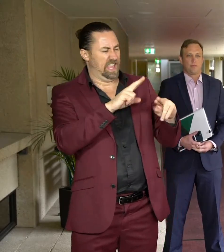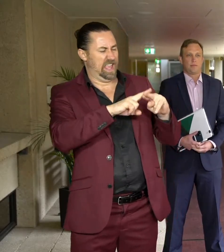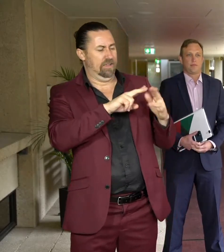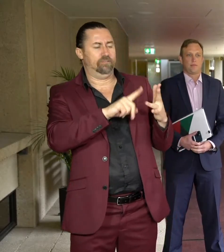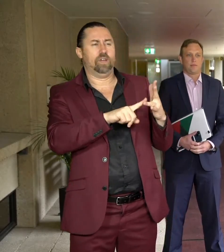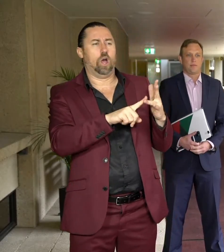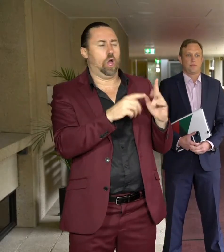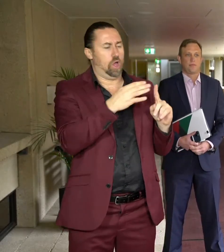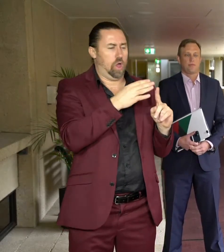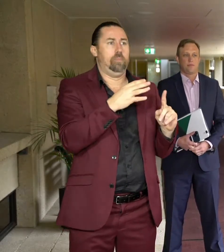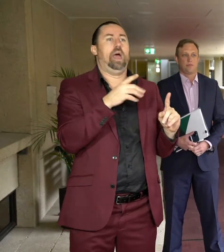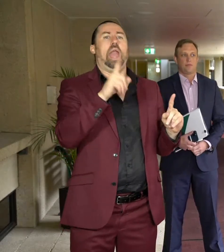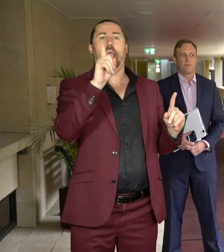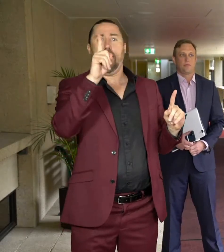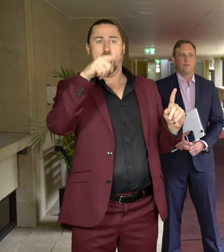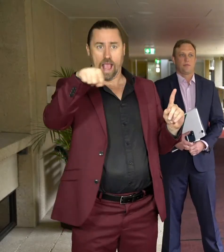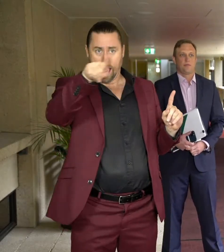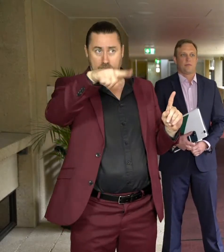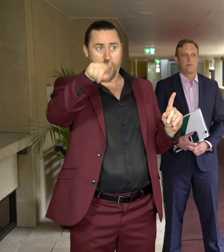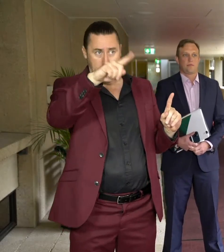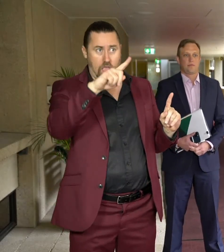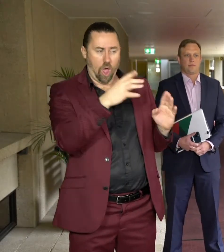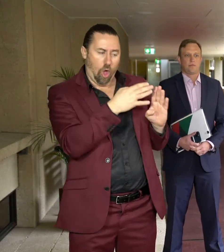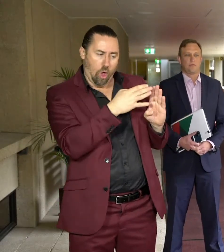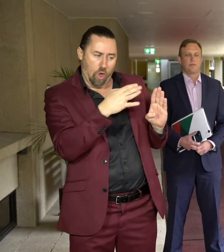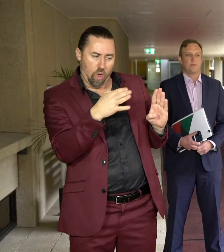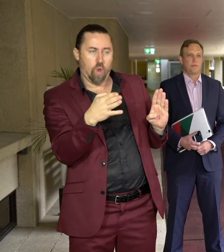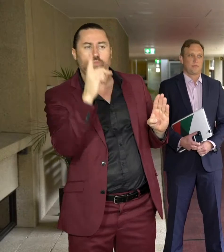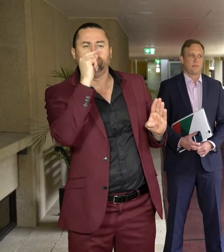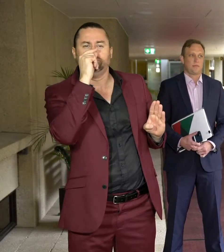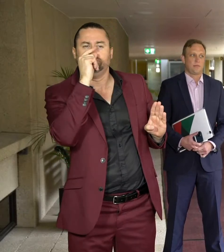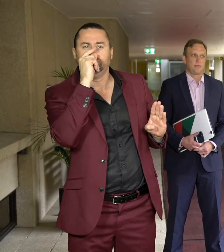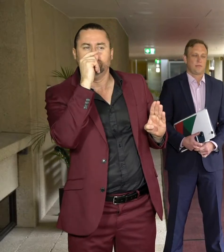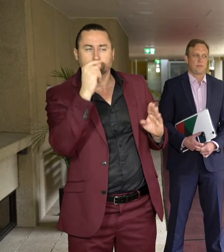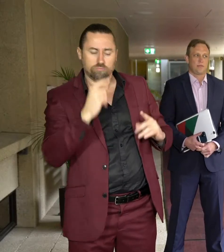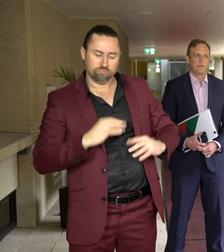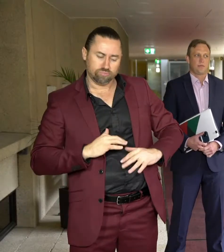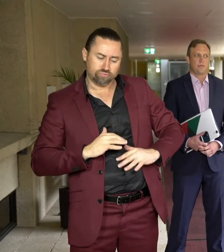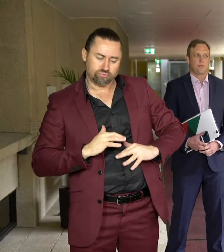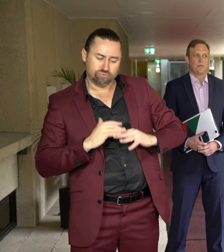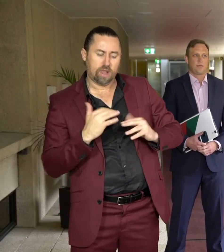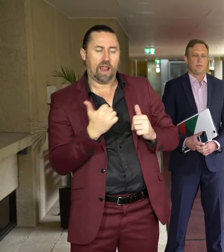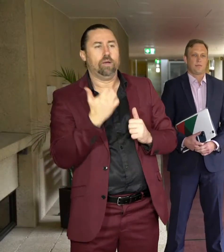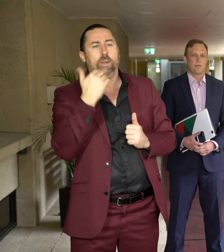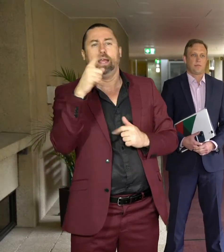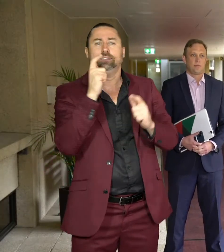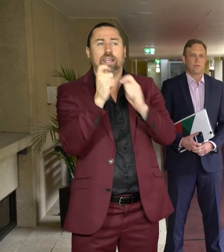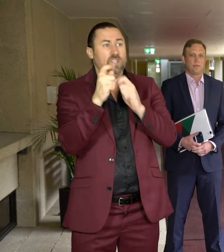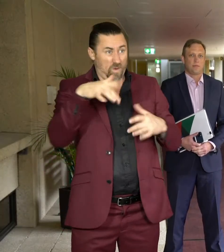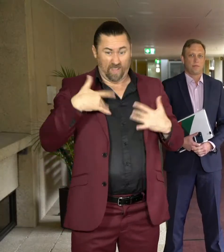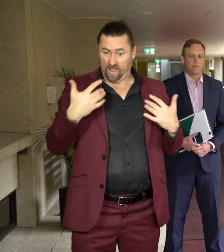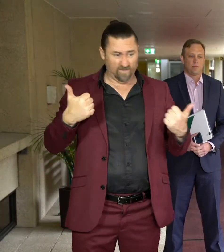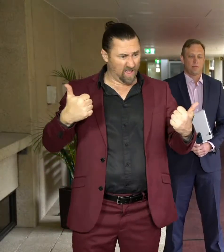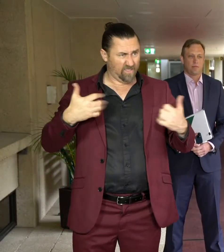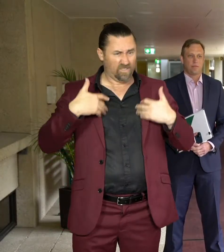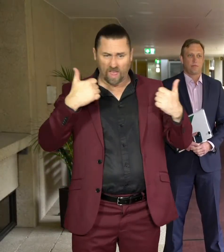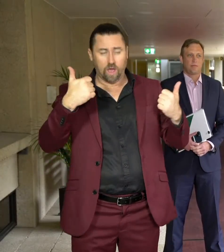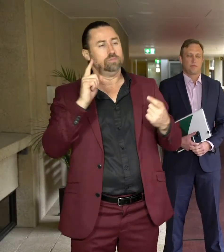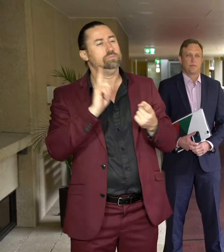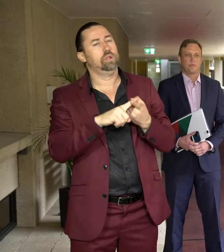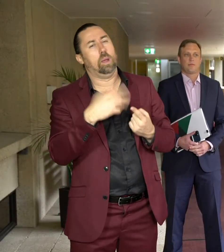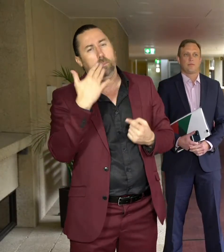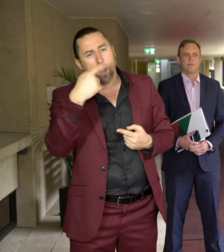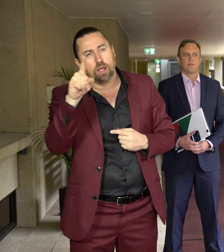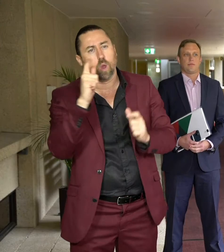been infected, if you could please now come forward and just get tested, even if you don't have any symptoms. So those are